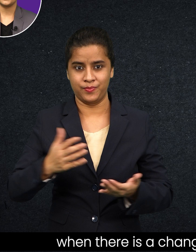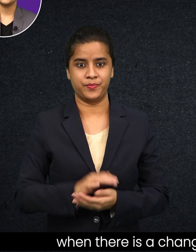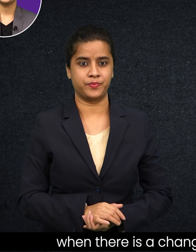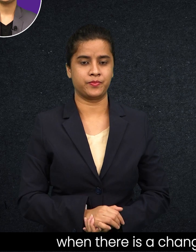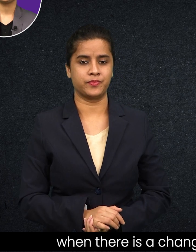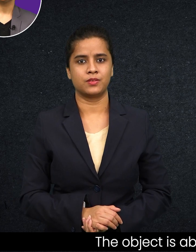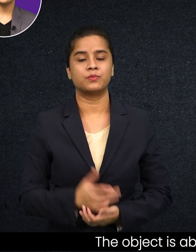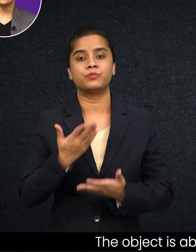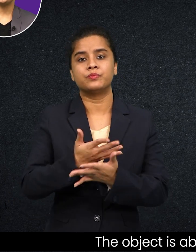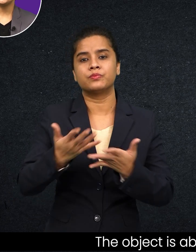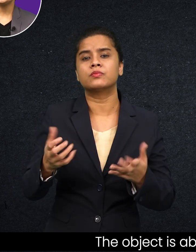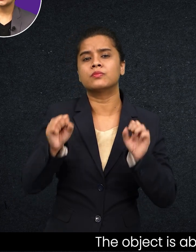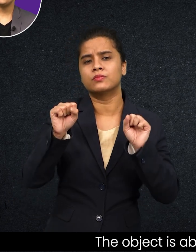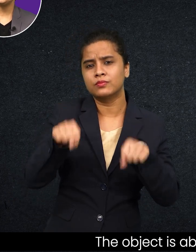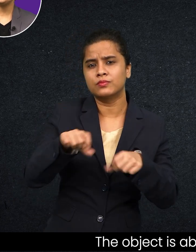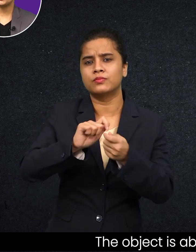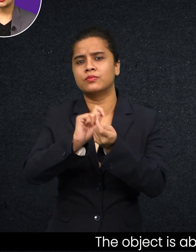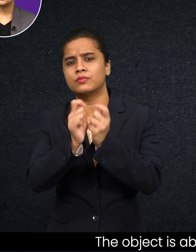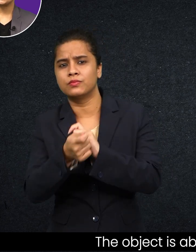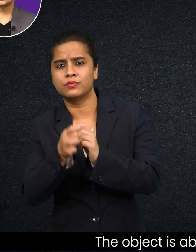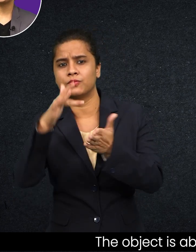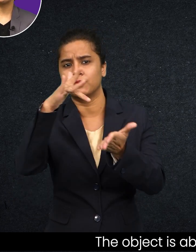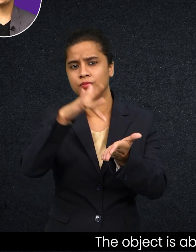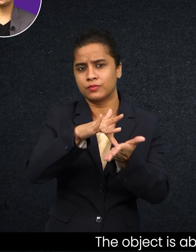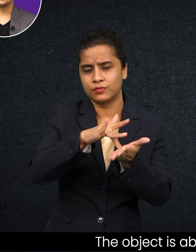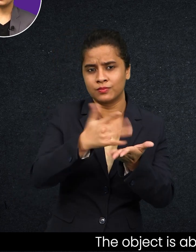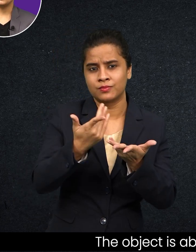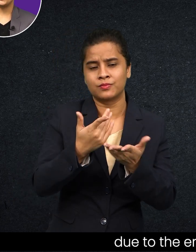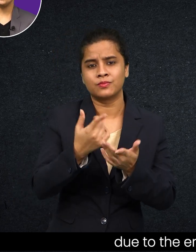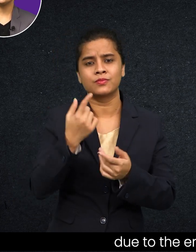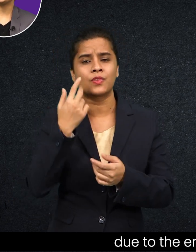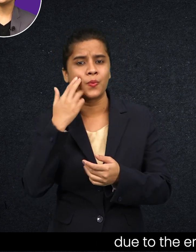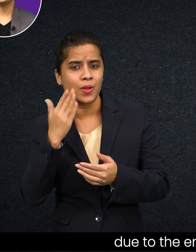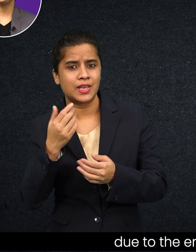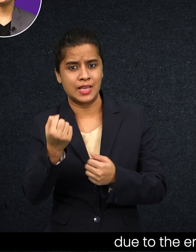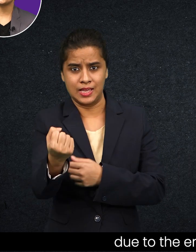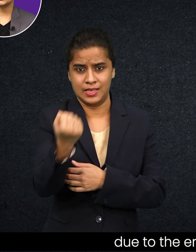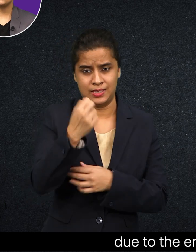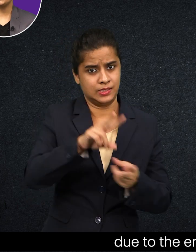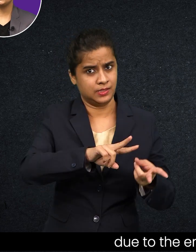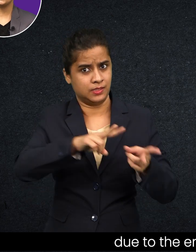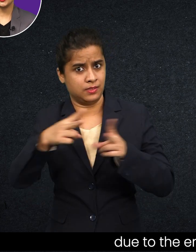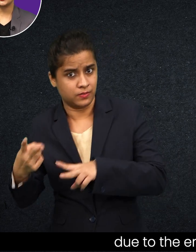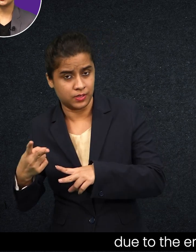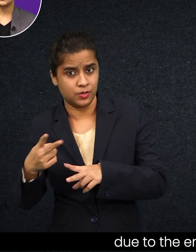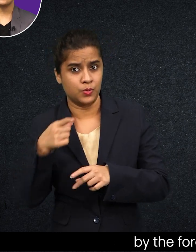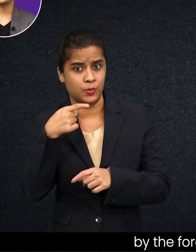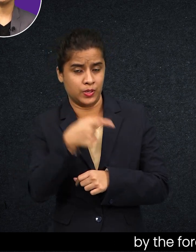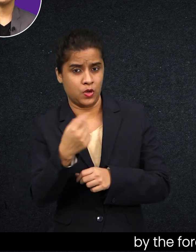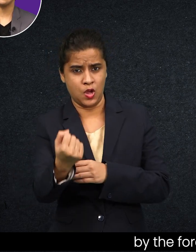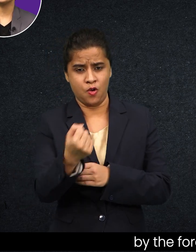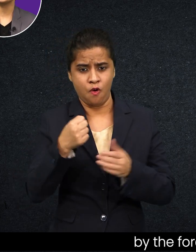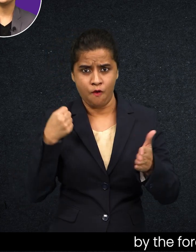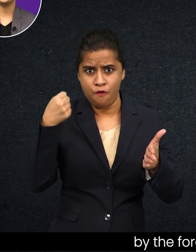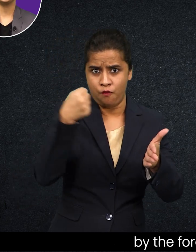object. The object is able to change its position due to the energy transferred to it by